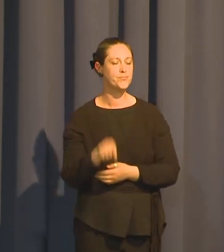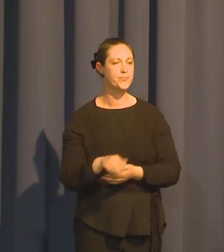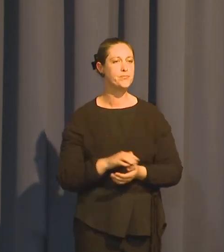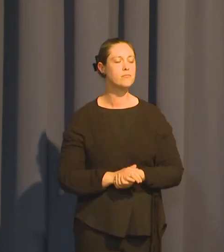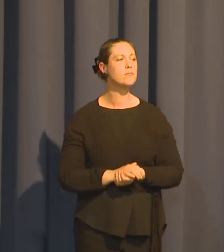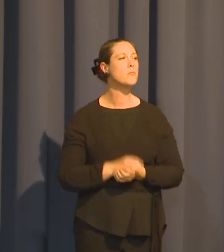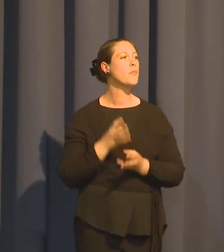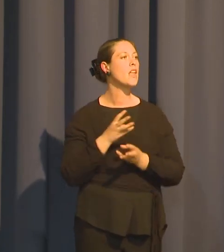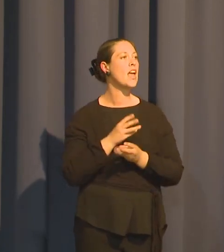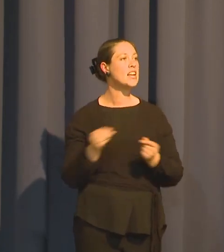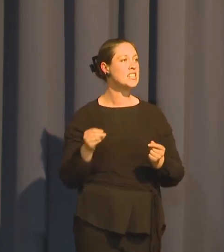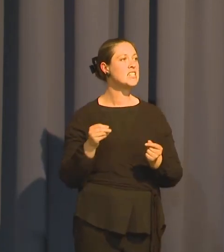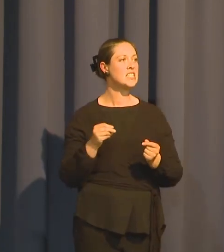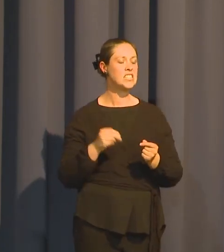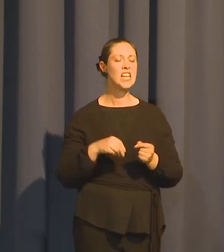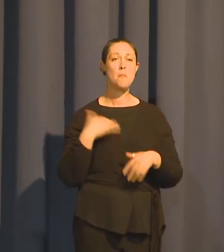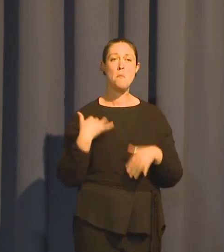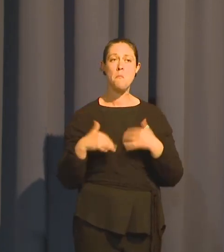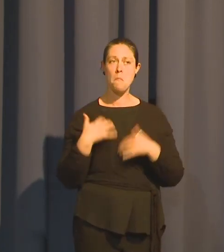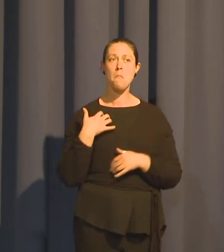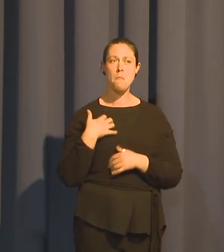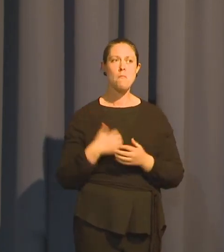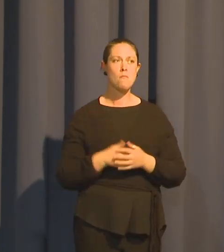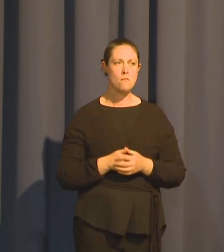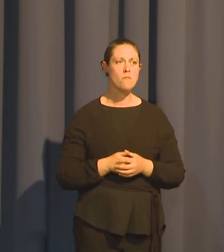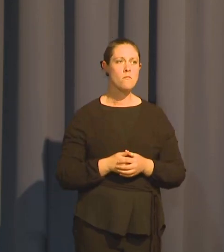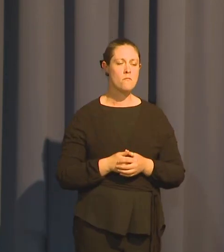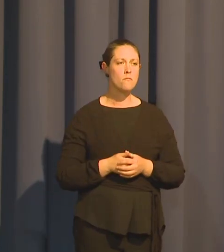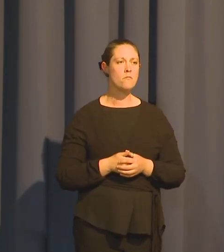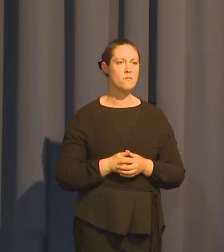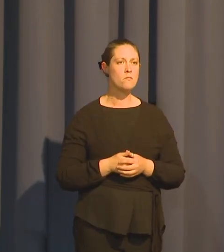readings have been quite exceptional.